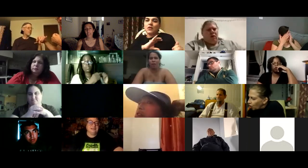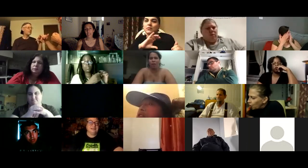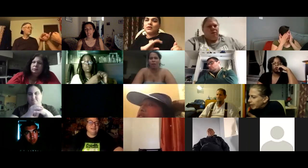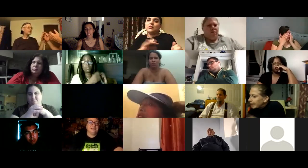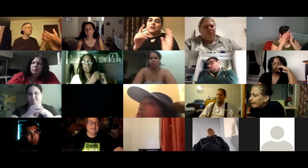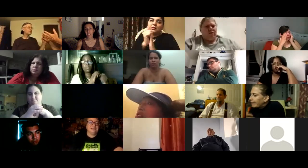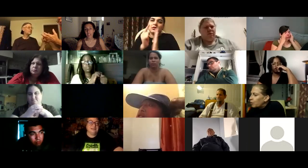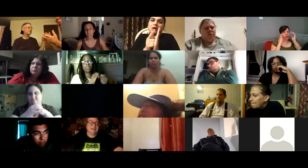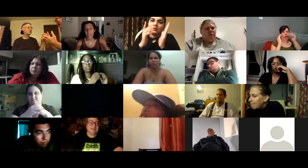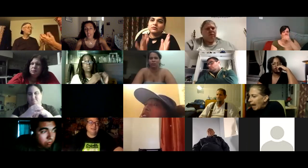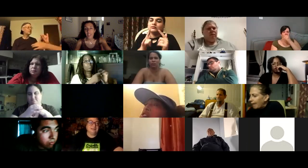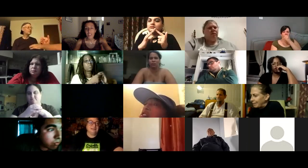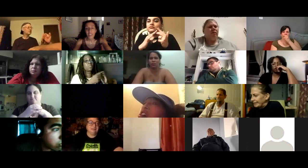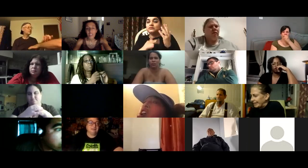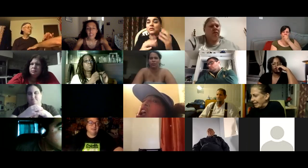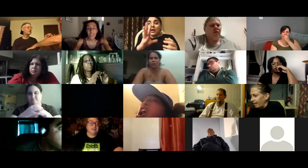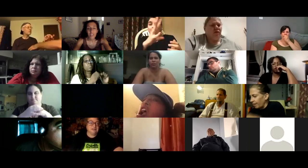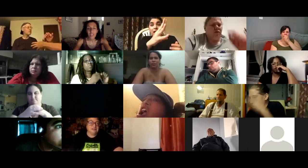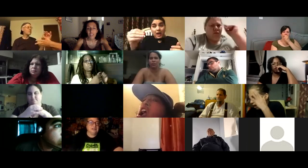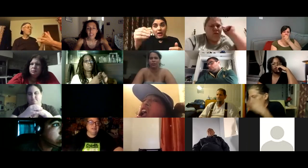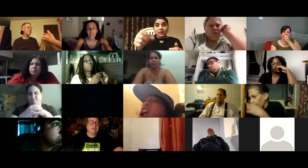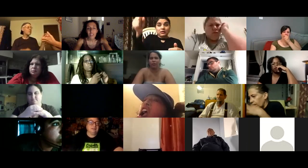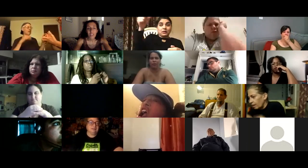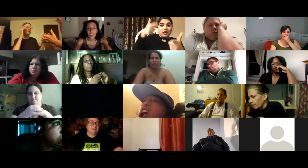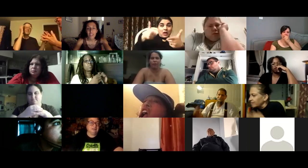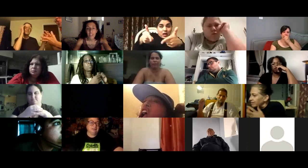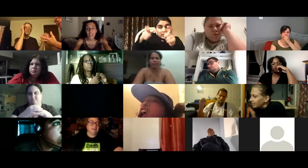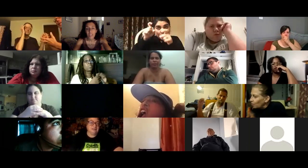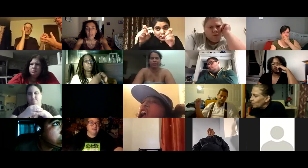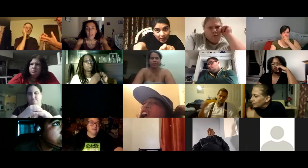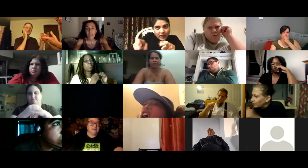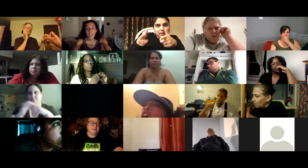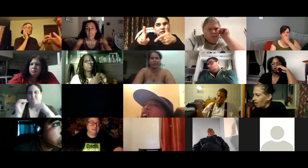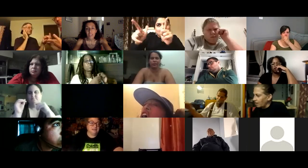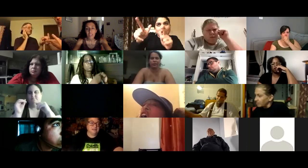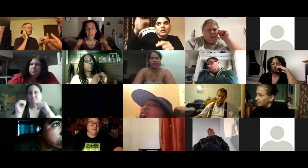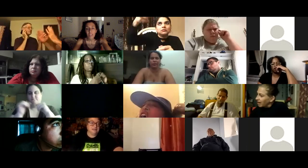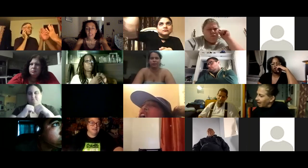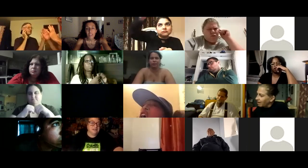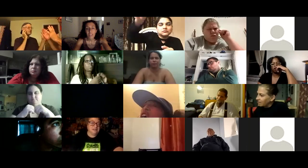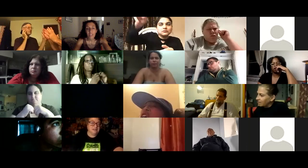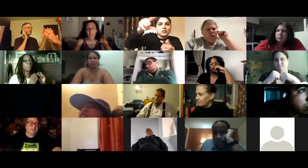they can hold trainings and make sure that people are being educated and have